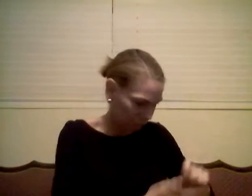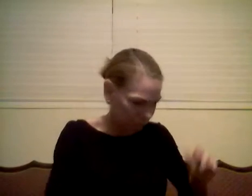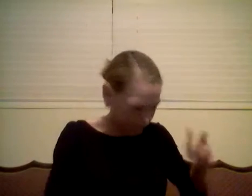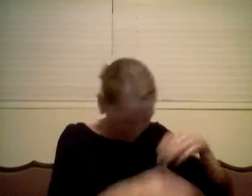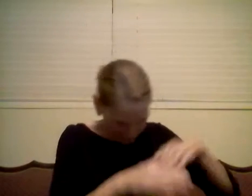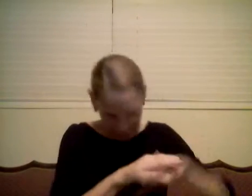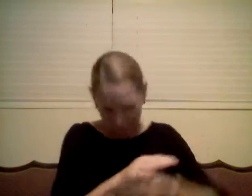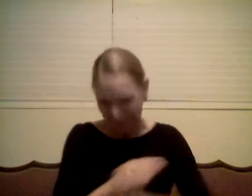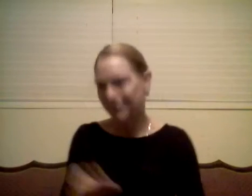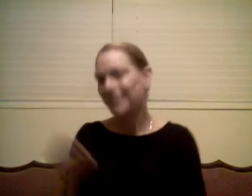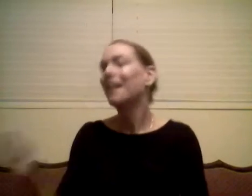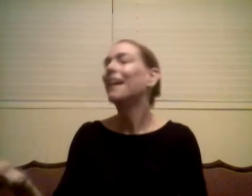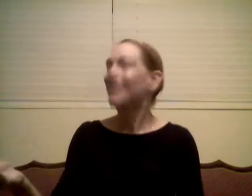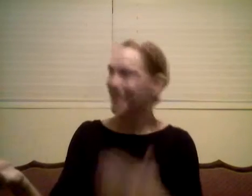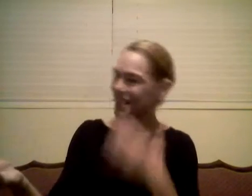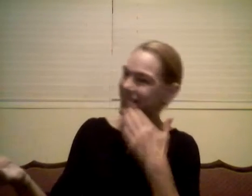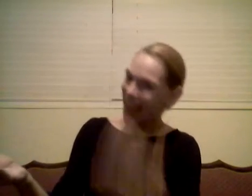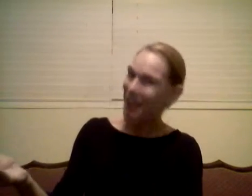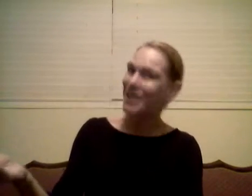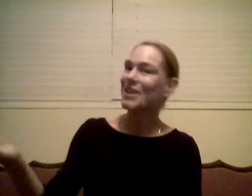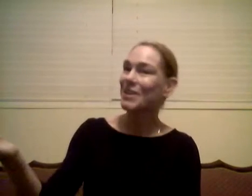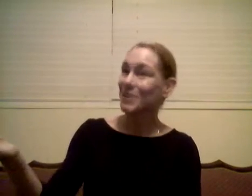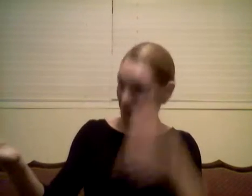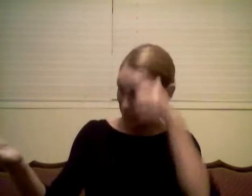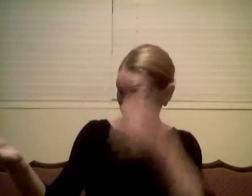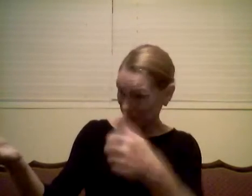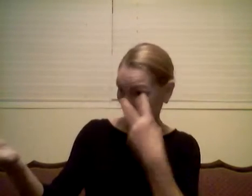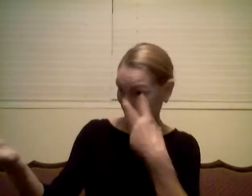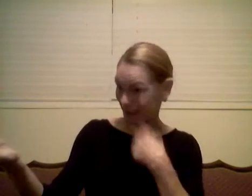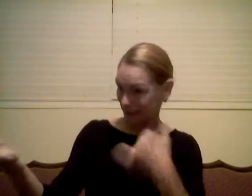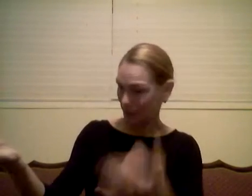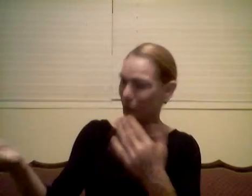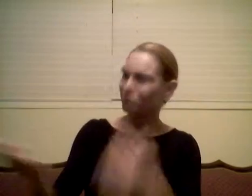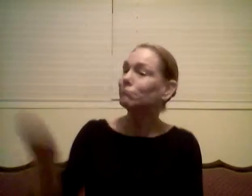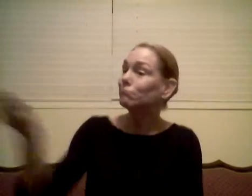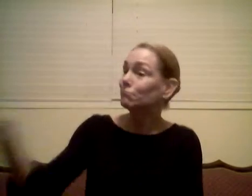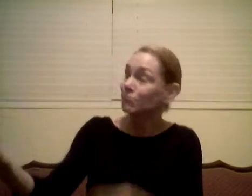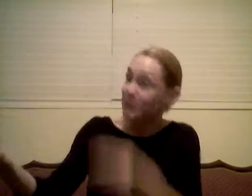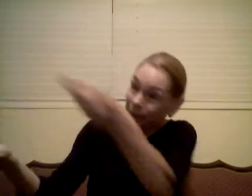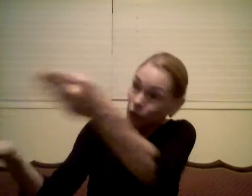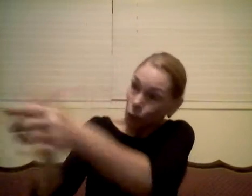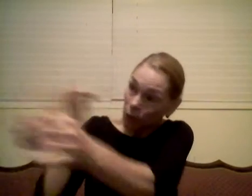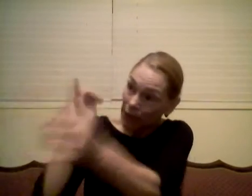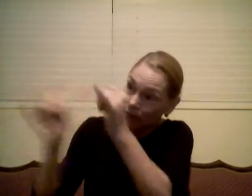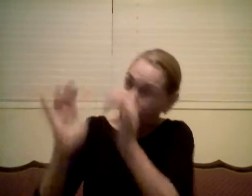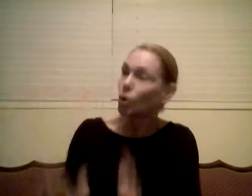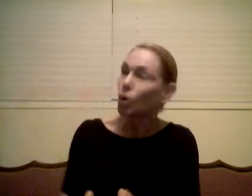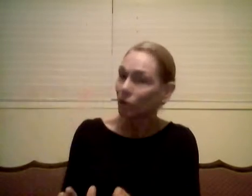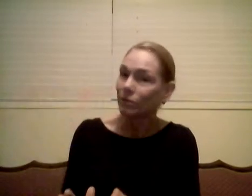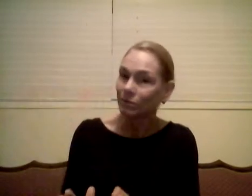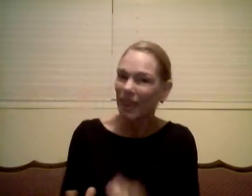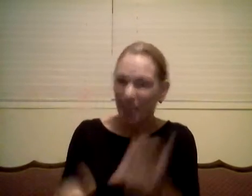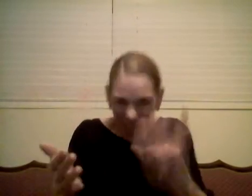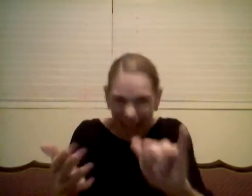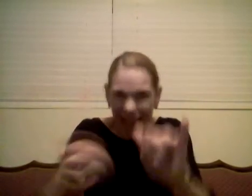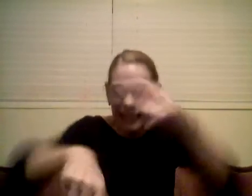for helping me out and getting me settled this morning. Would you mind putting this on Mylene's desk? So before you leave that